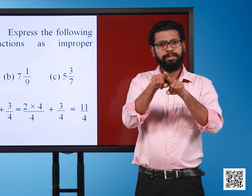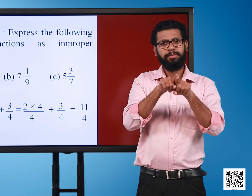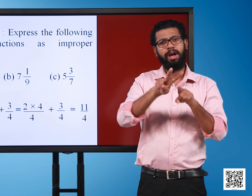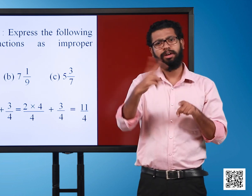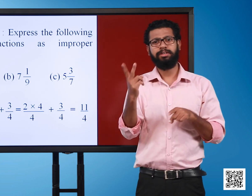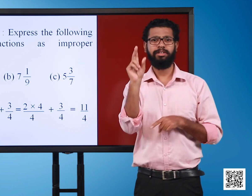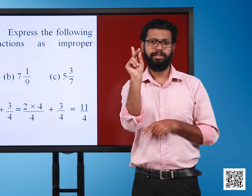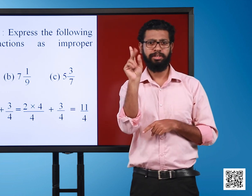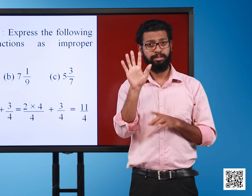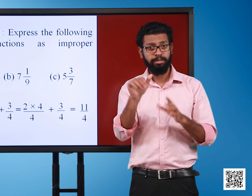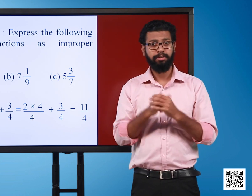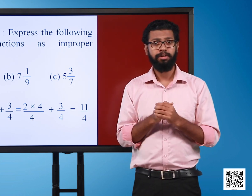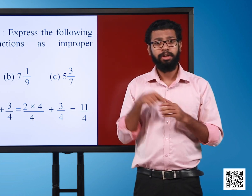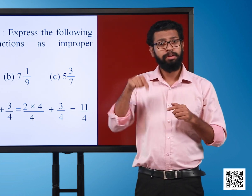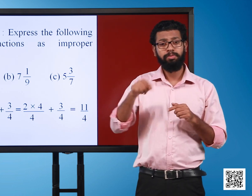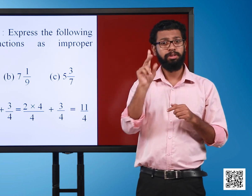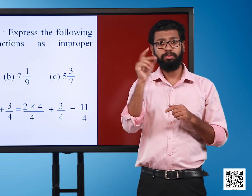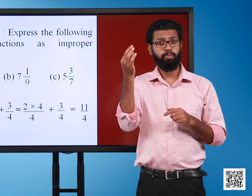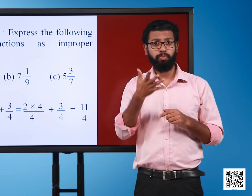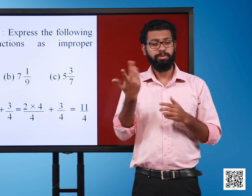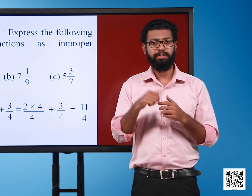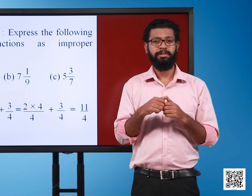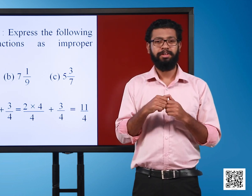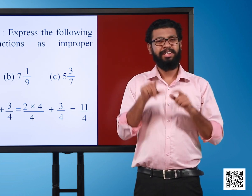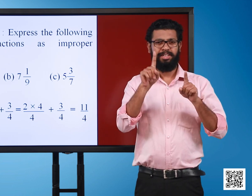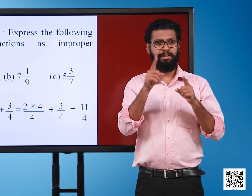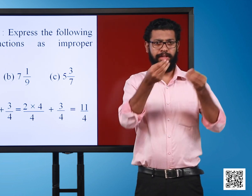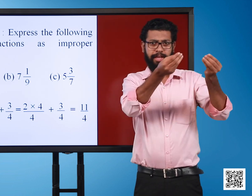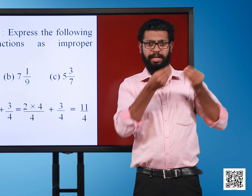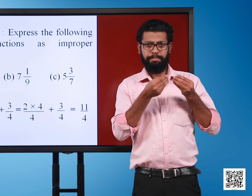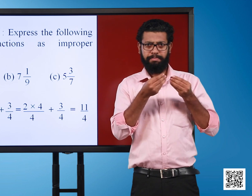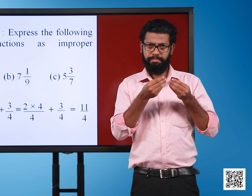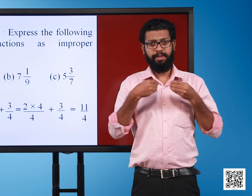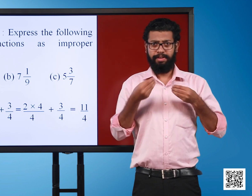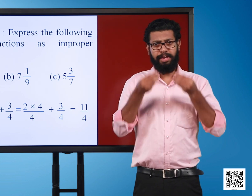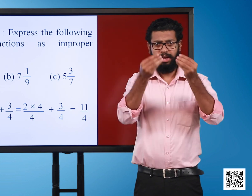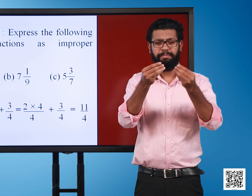Example 2. Express the following mixed fractions as improper fractions.